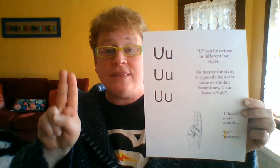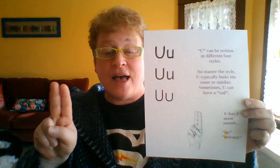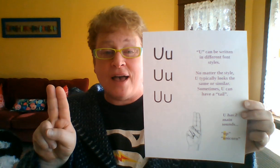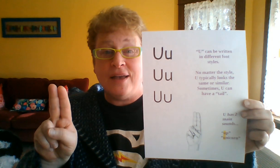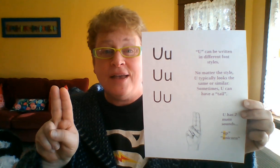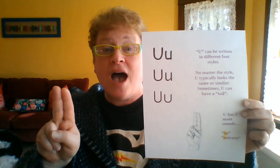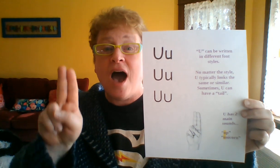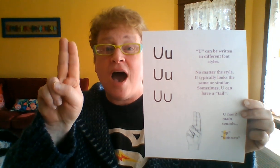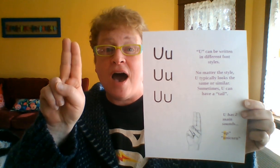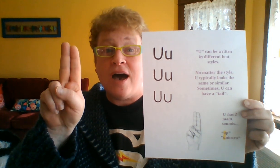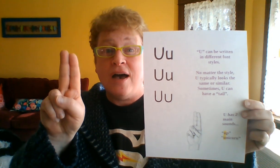umbrella.